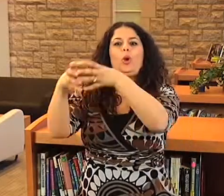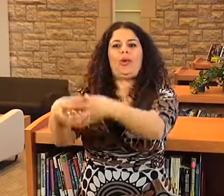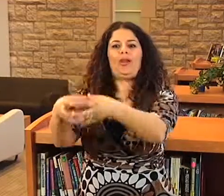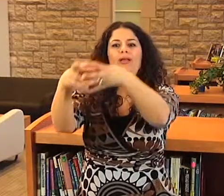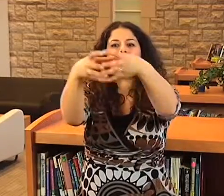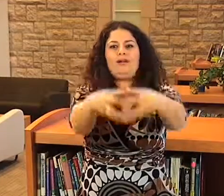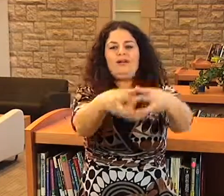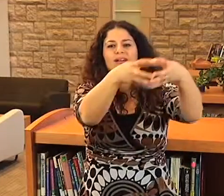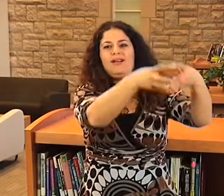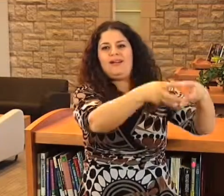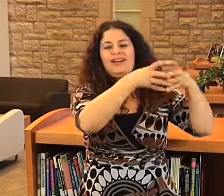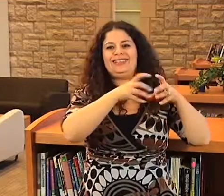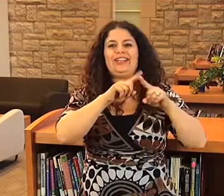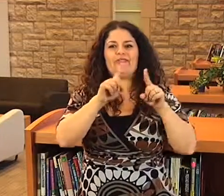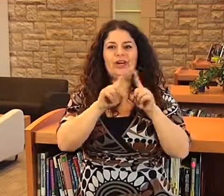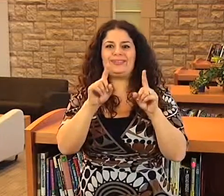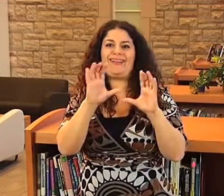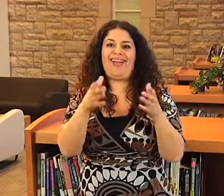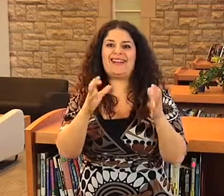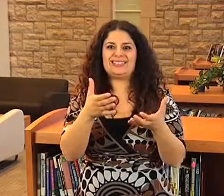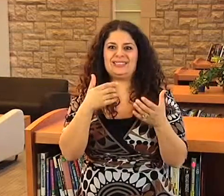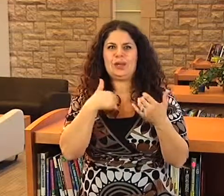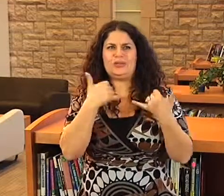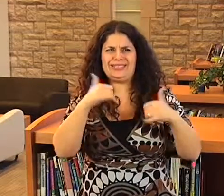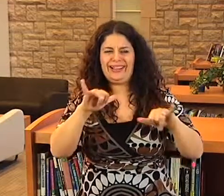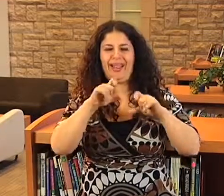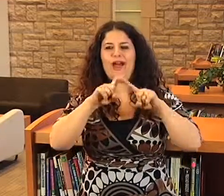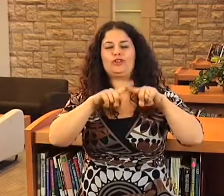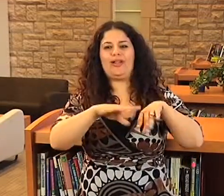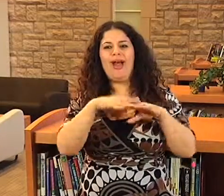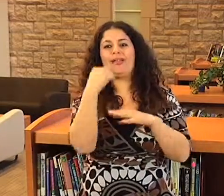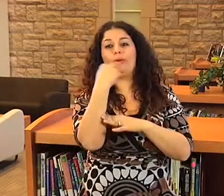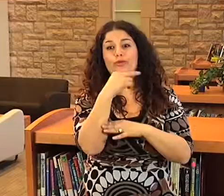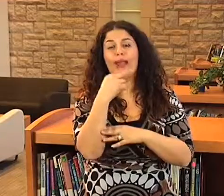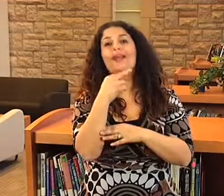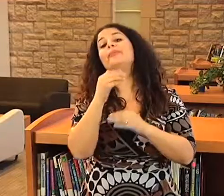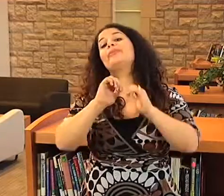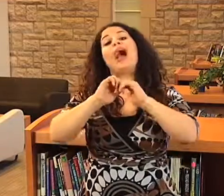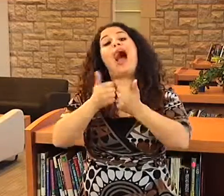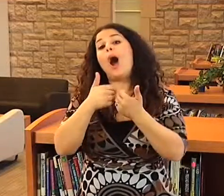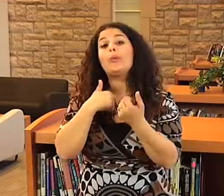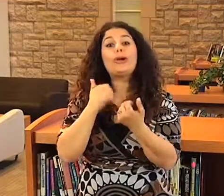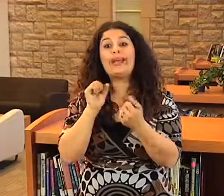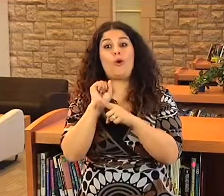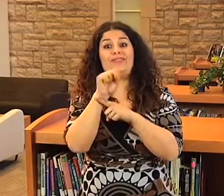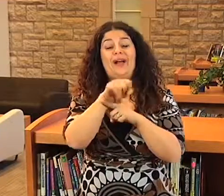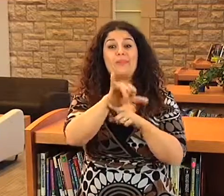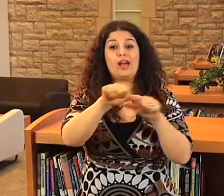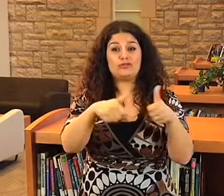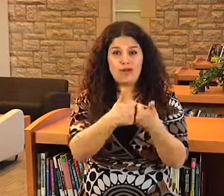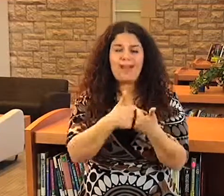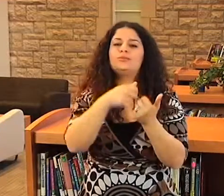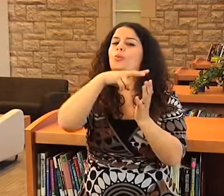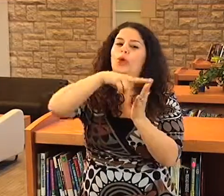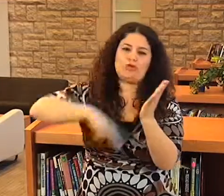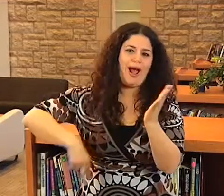With the other students in my class would go together, and we would all have to lip read.